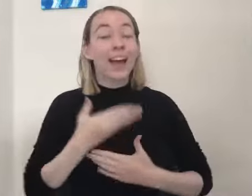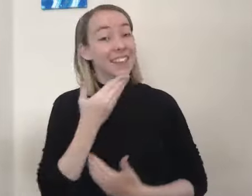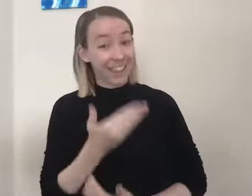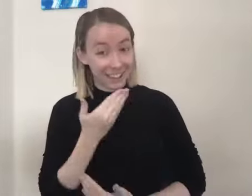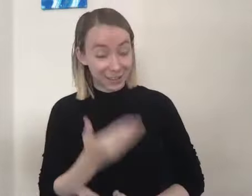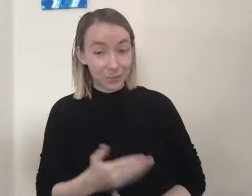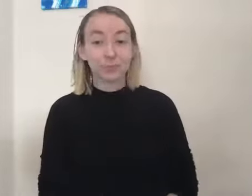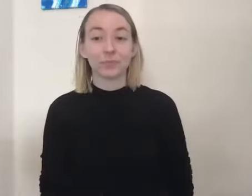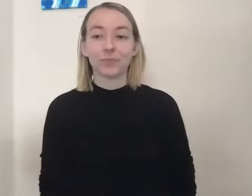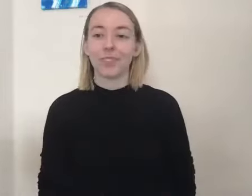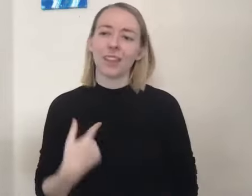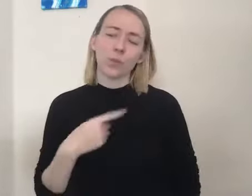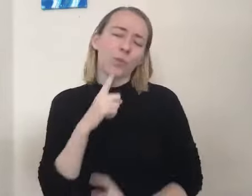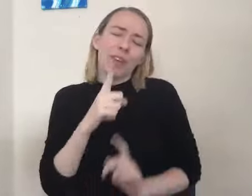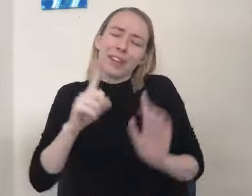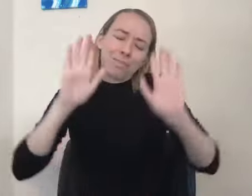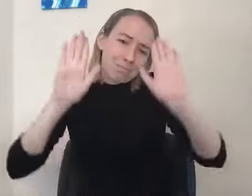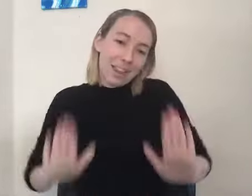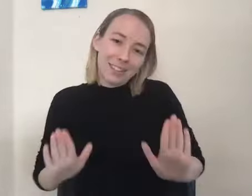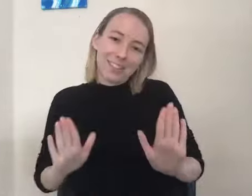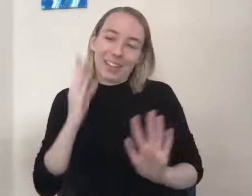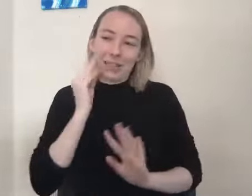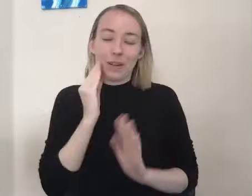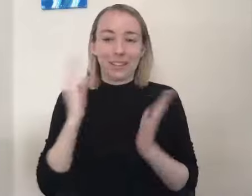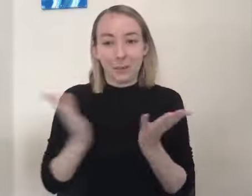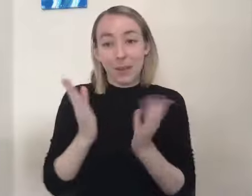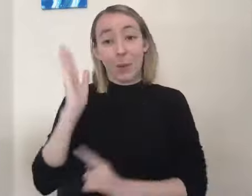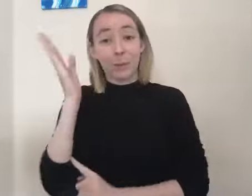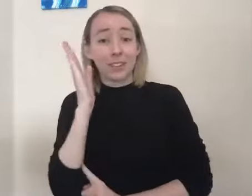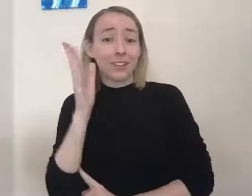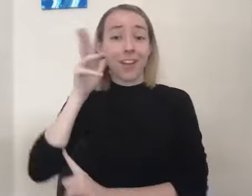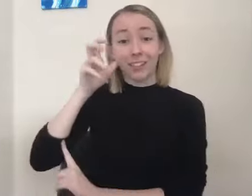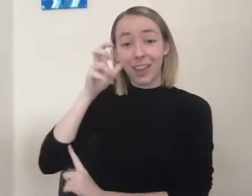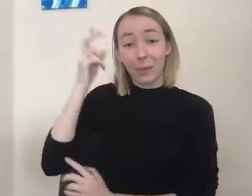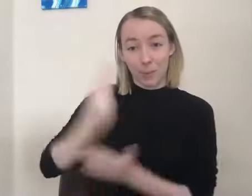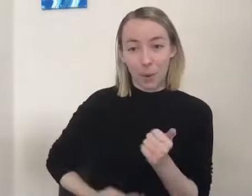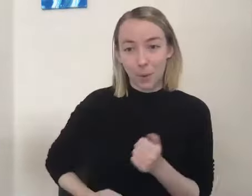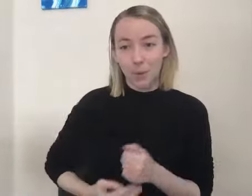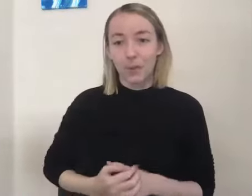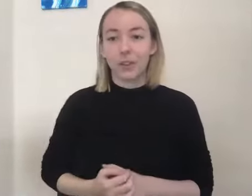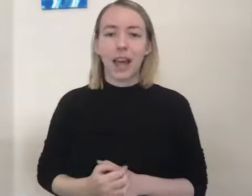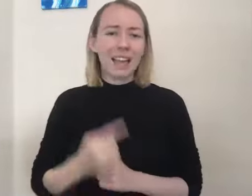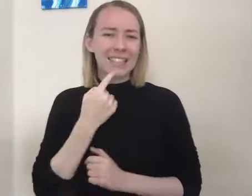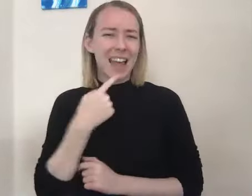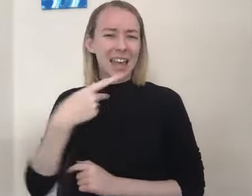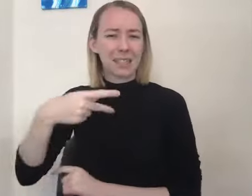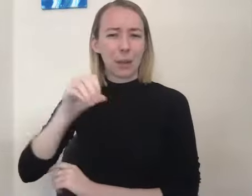Yeah, there we have you. There. Hi, Myra. Take a big breath. Thank you very much. This is